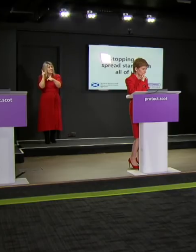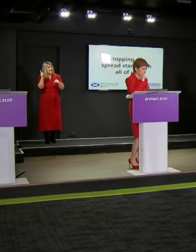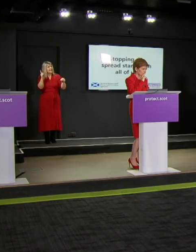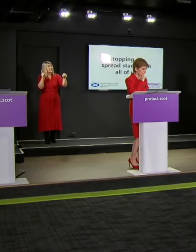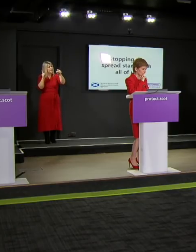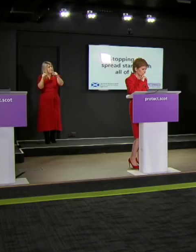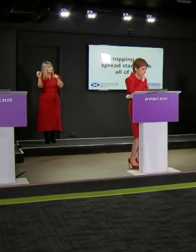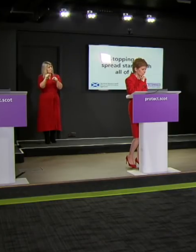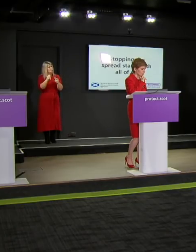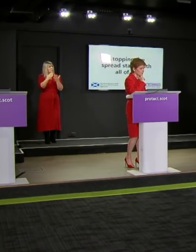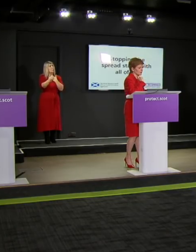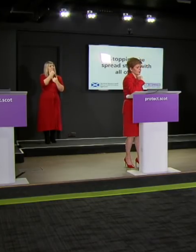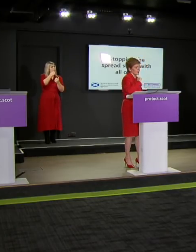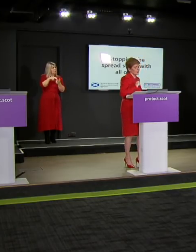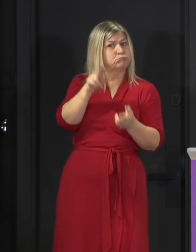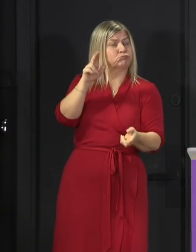return home for Christmas. Thank you.